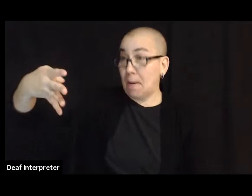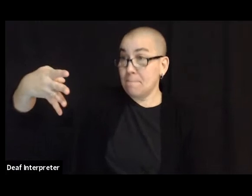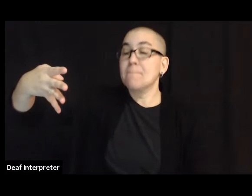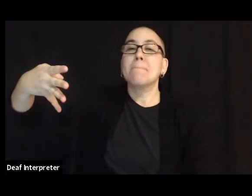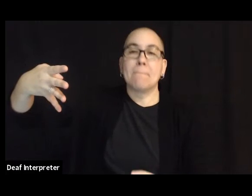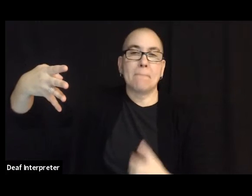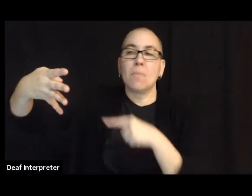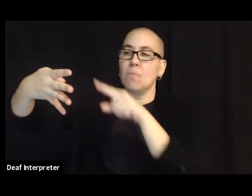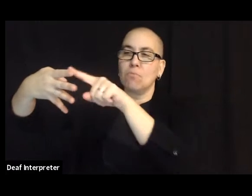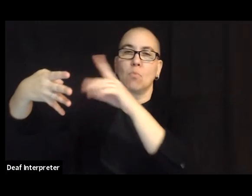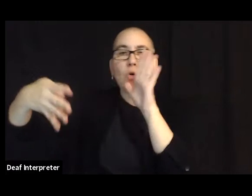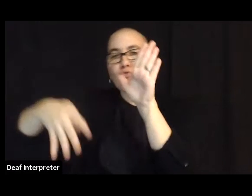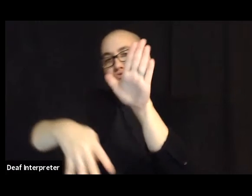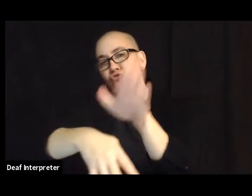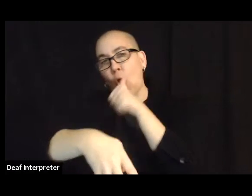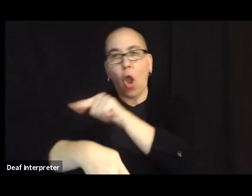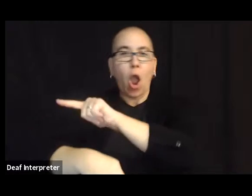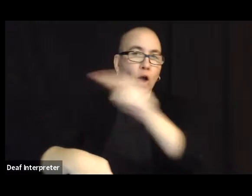keypad.